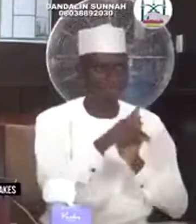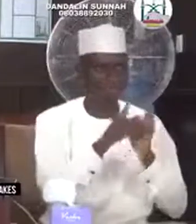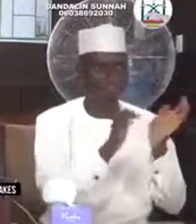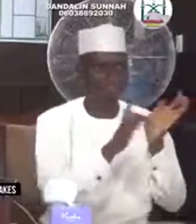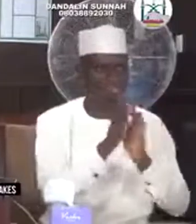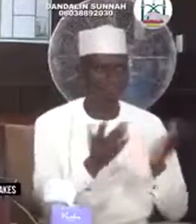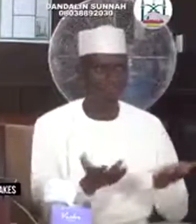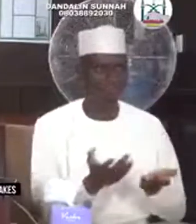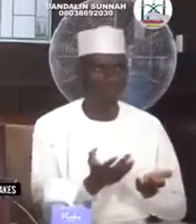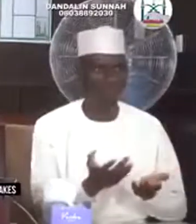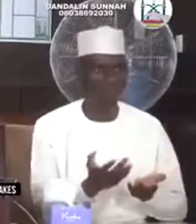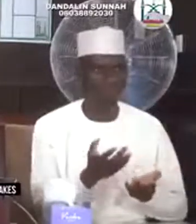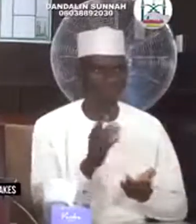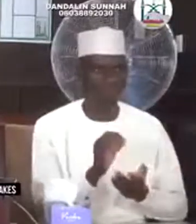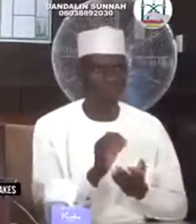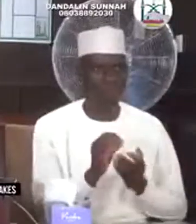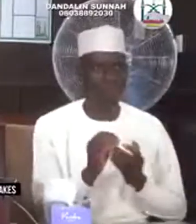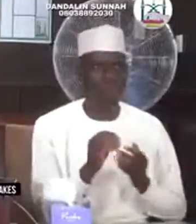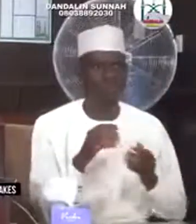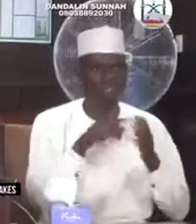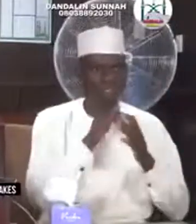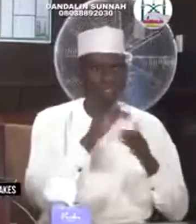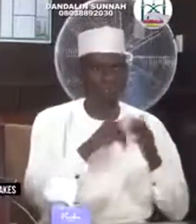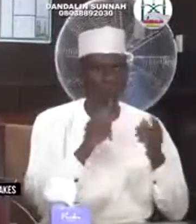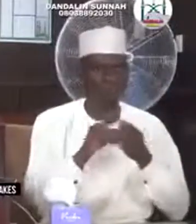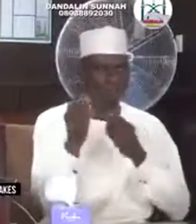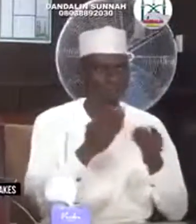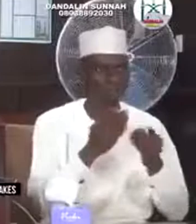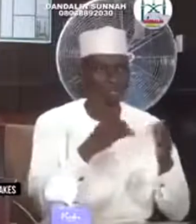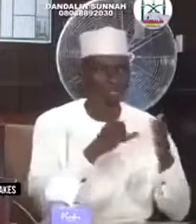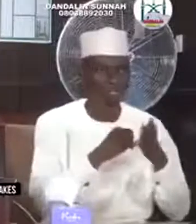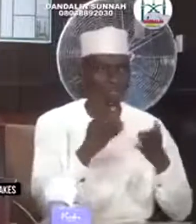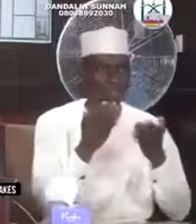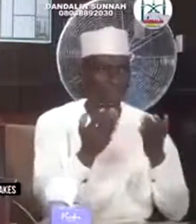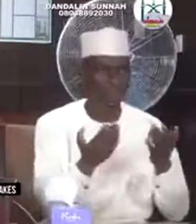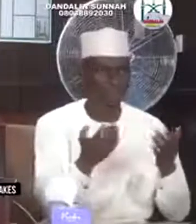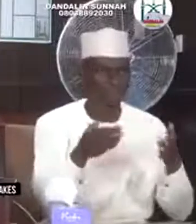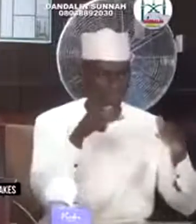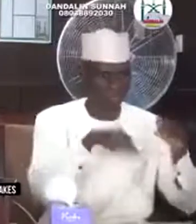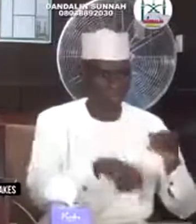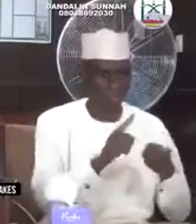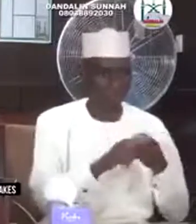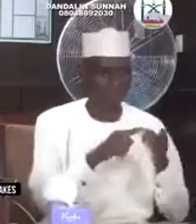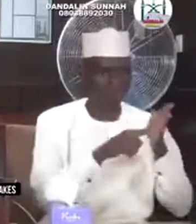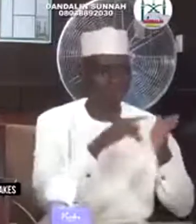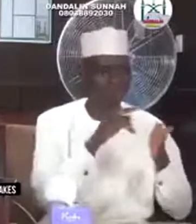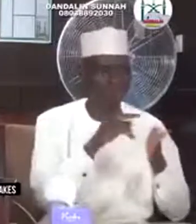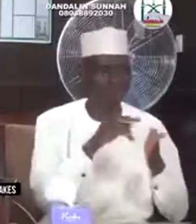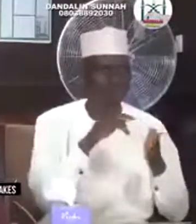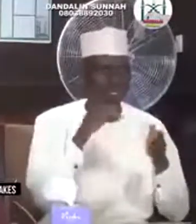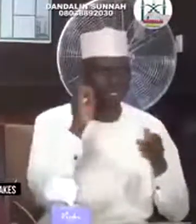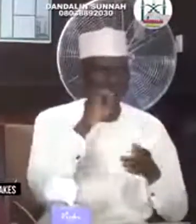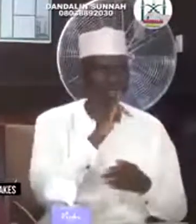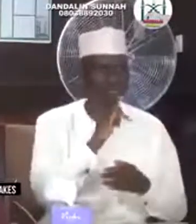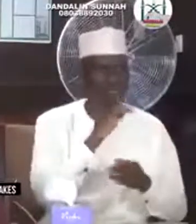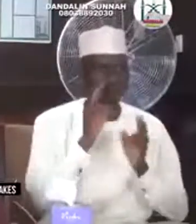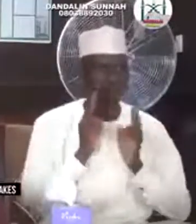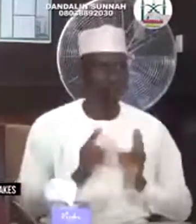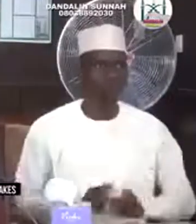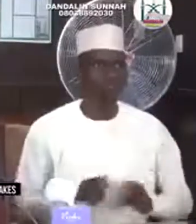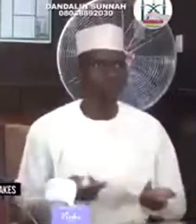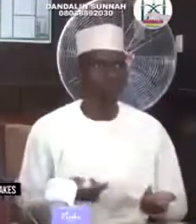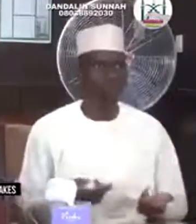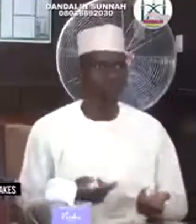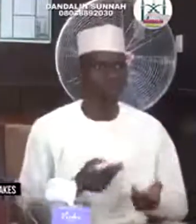off, you need to bring him down to show people he's a human being. Buhari is full of mistakes. Full of